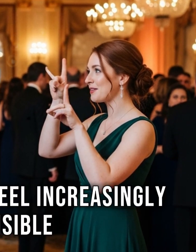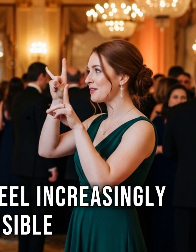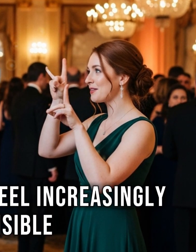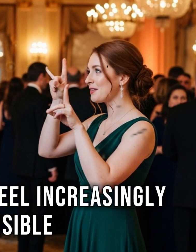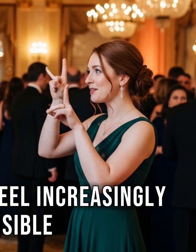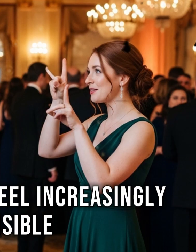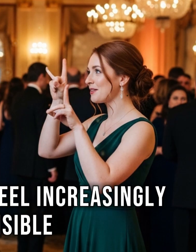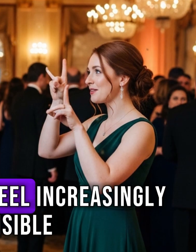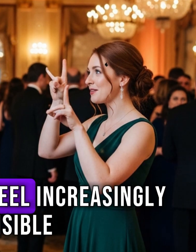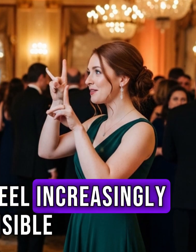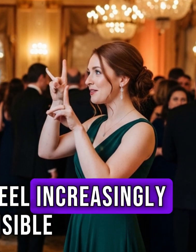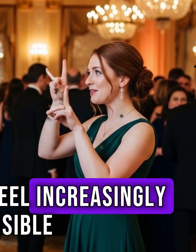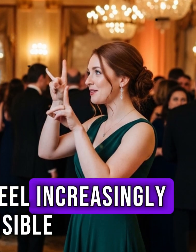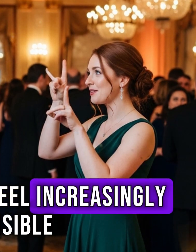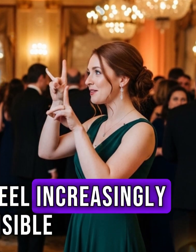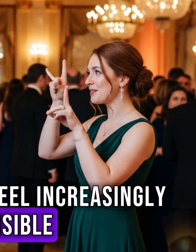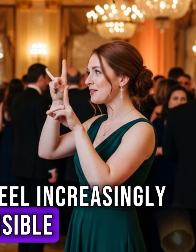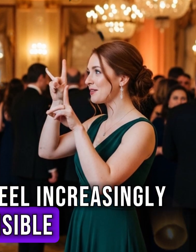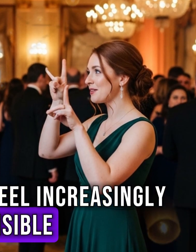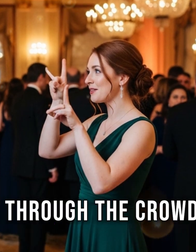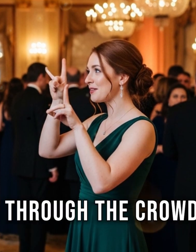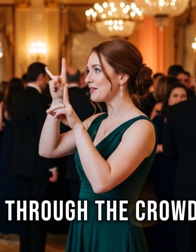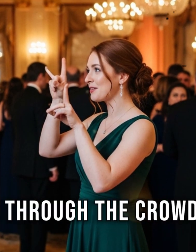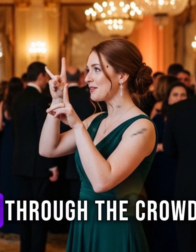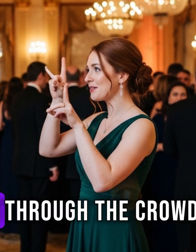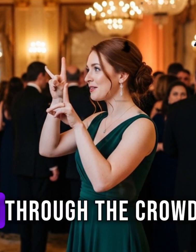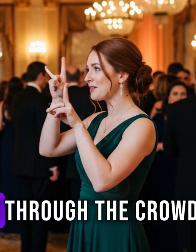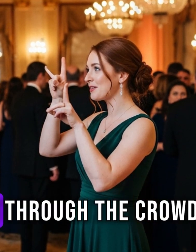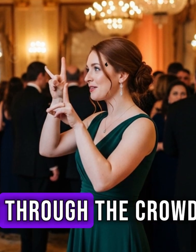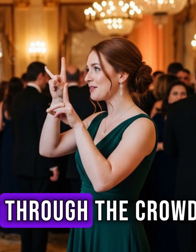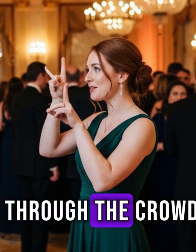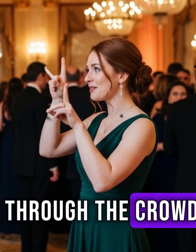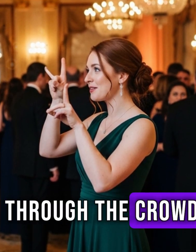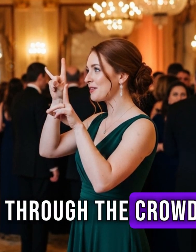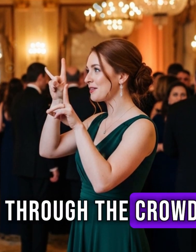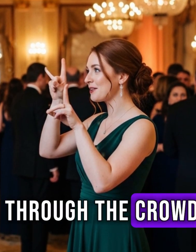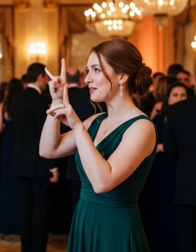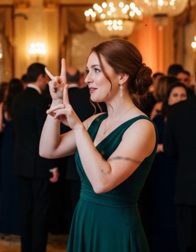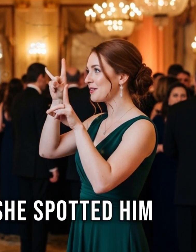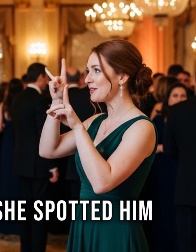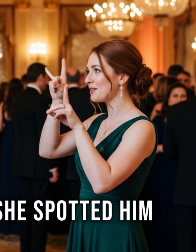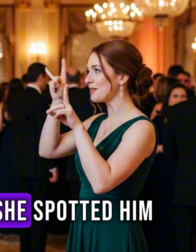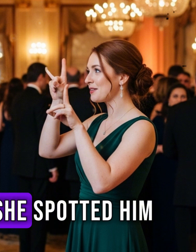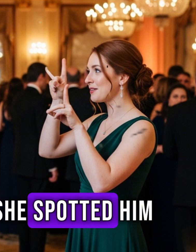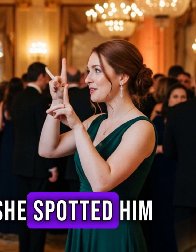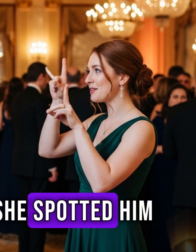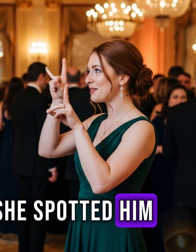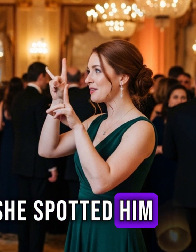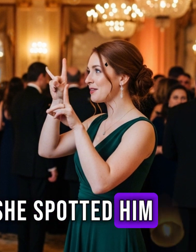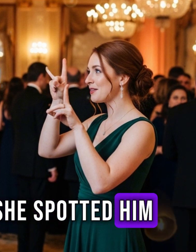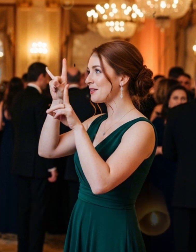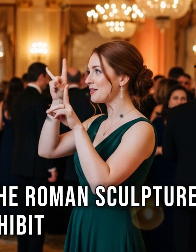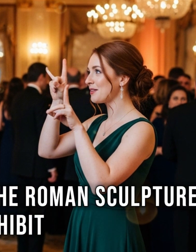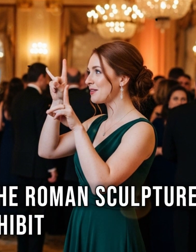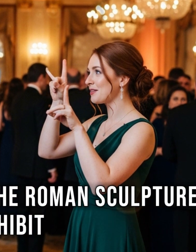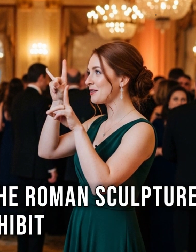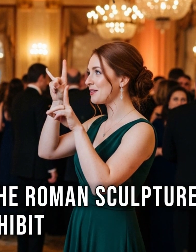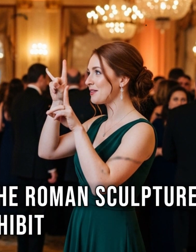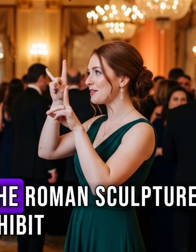making Elara feel increasingly invisible as she circulated through the crowd. That's when she spotted him. In the corner of the